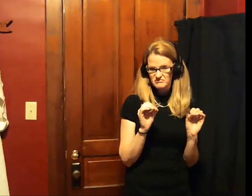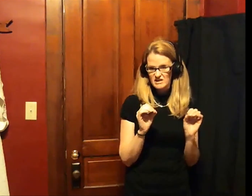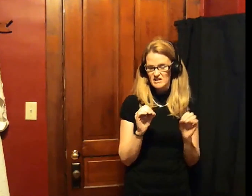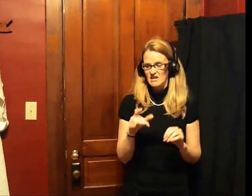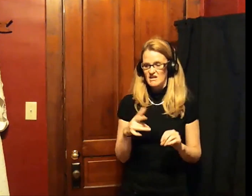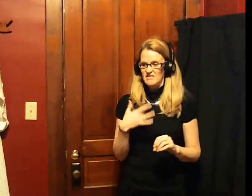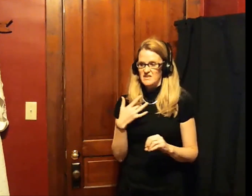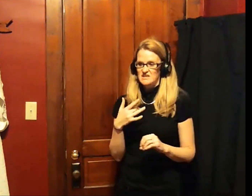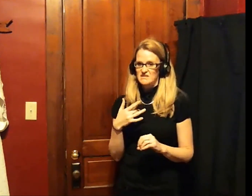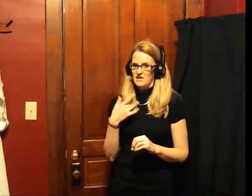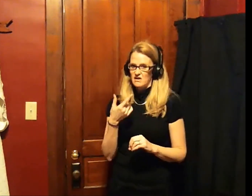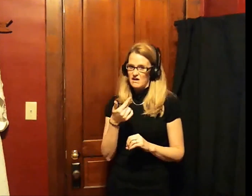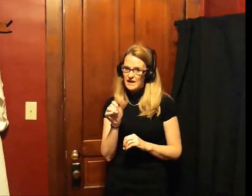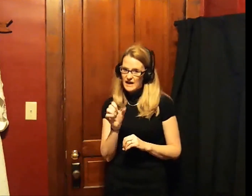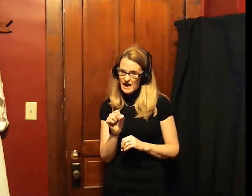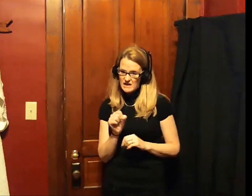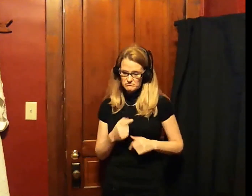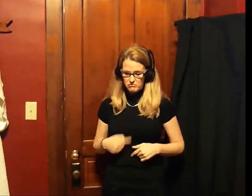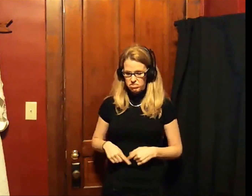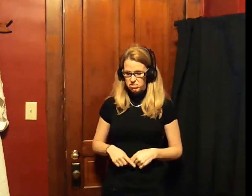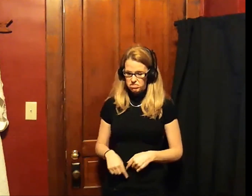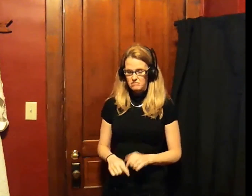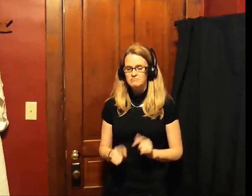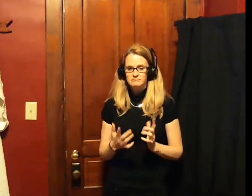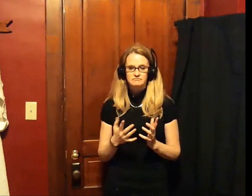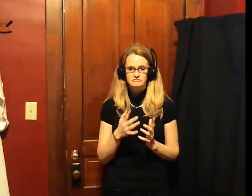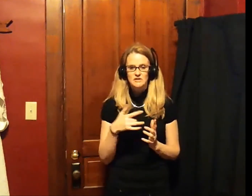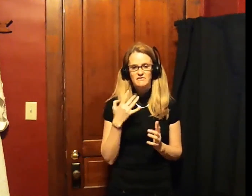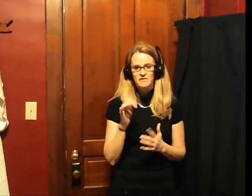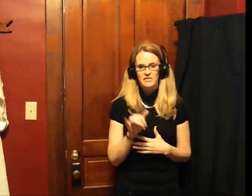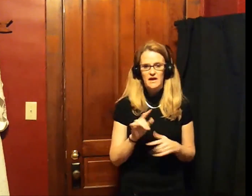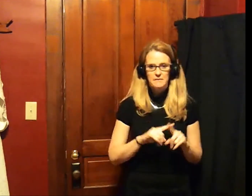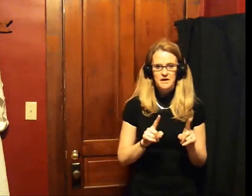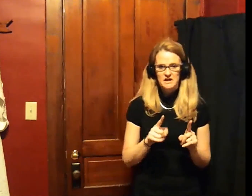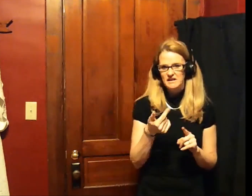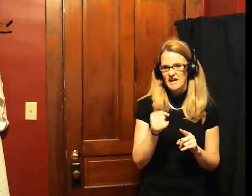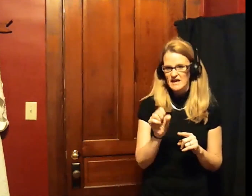colon feel like either a gas cramp or air movement.